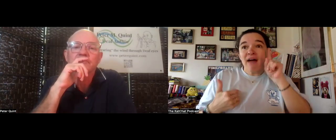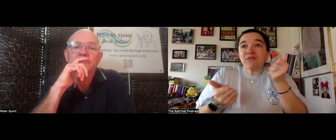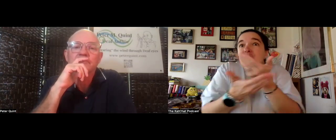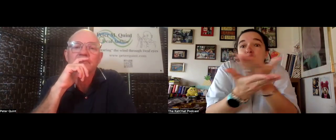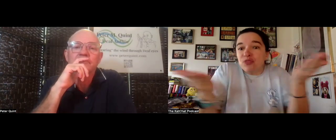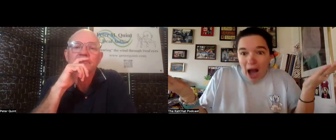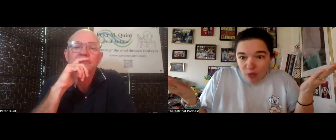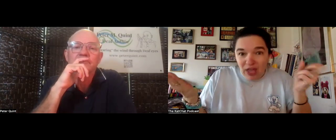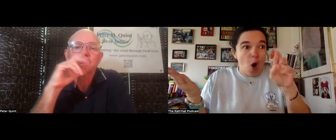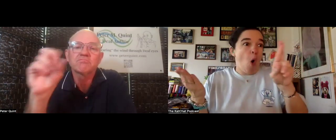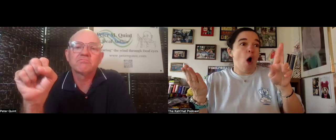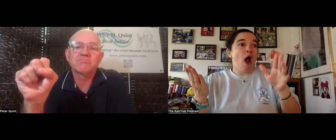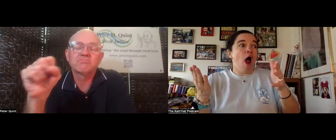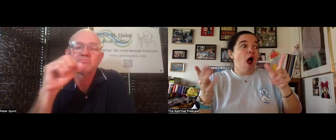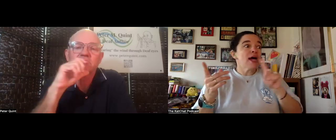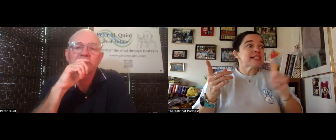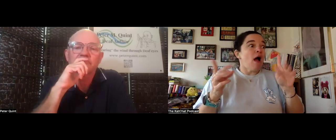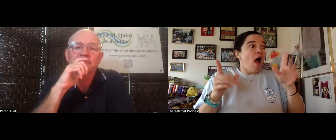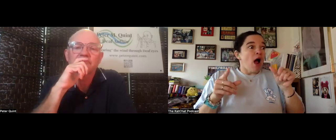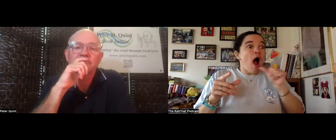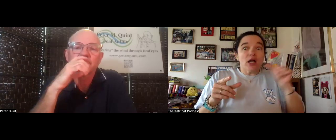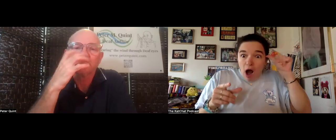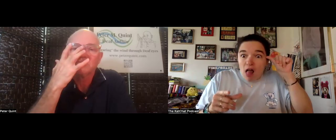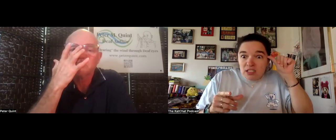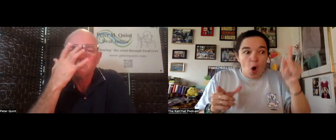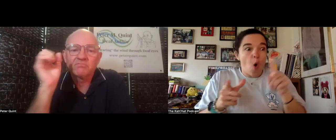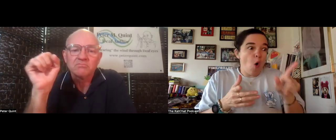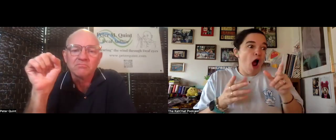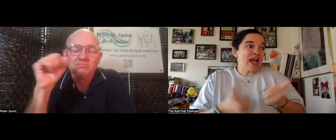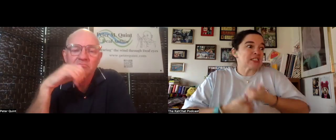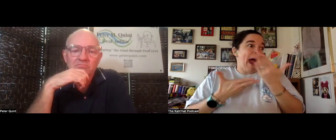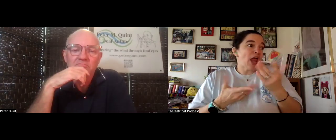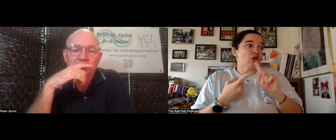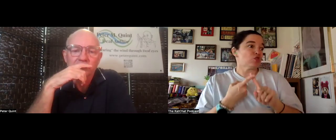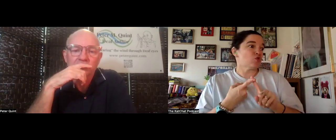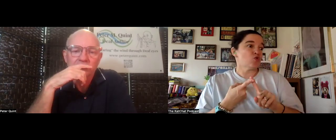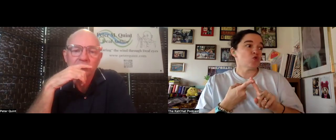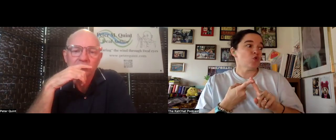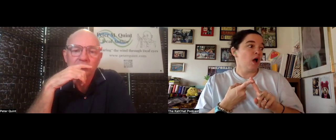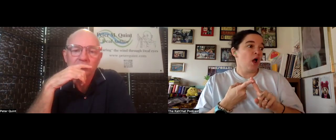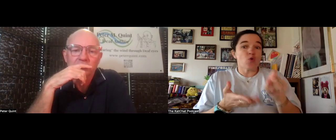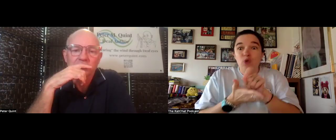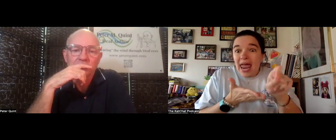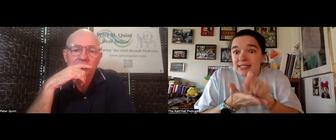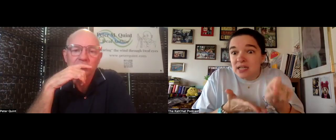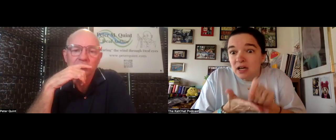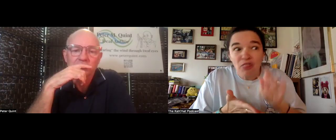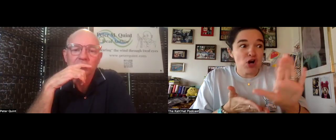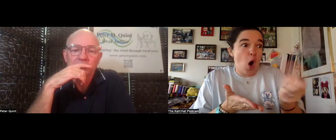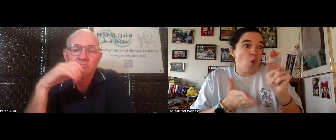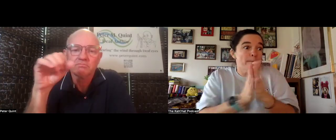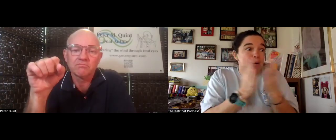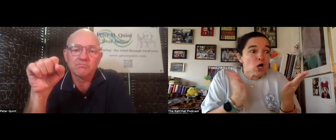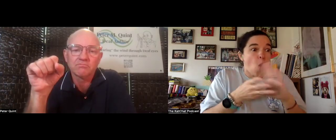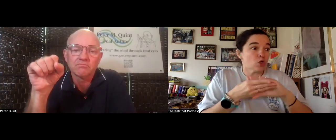young deaf youth out there or adults who are inspired to write